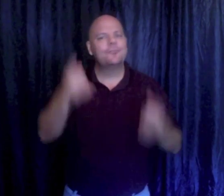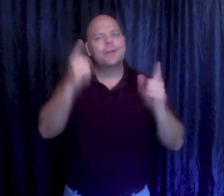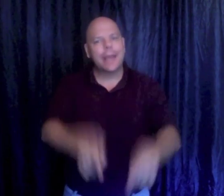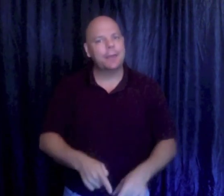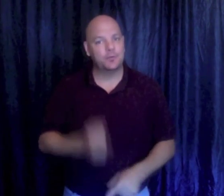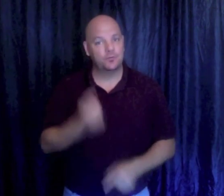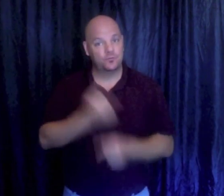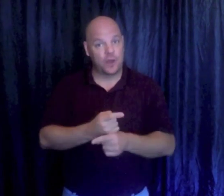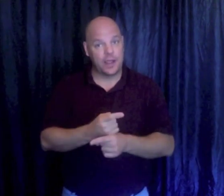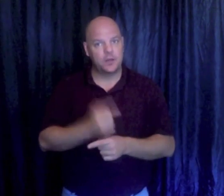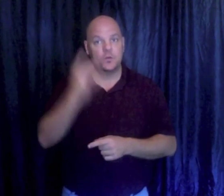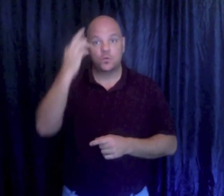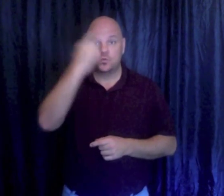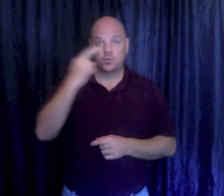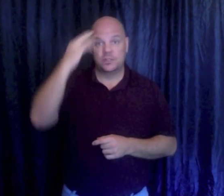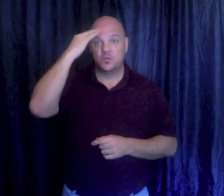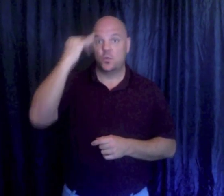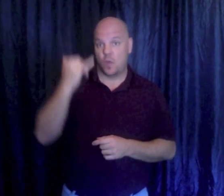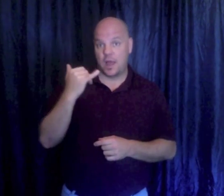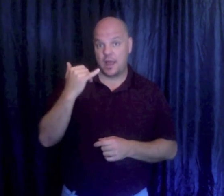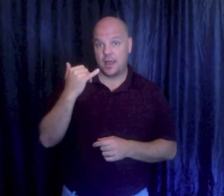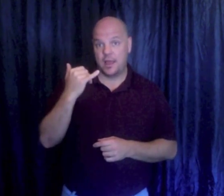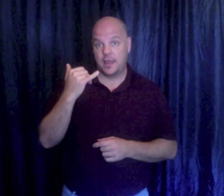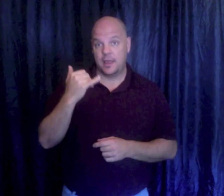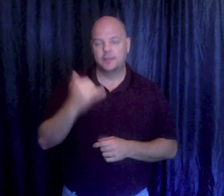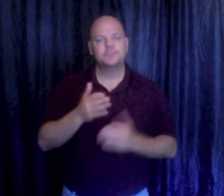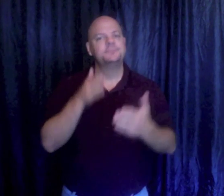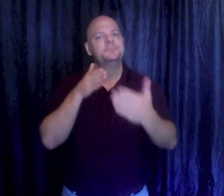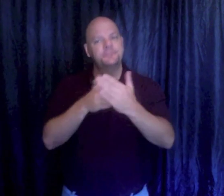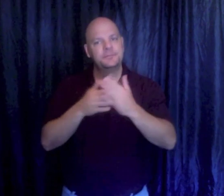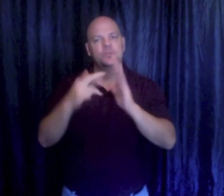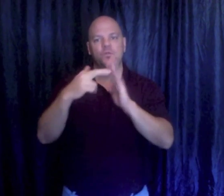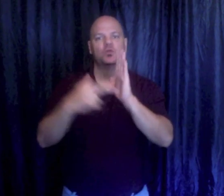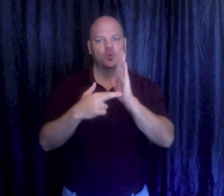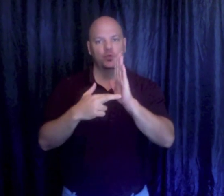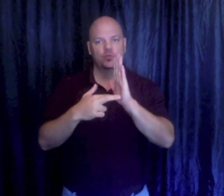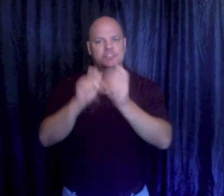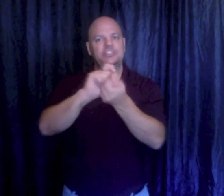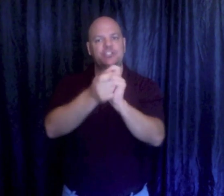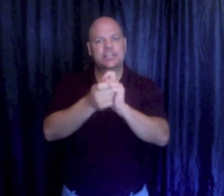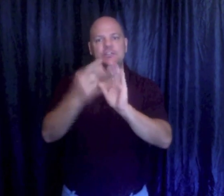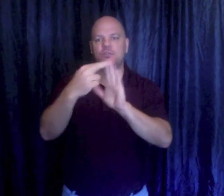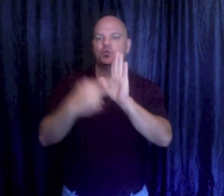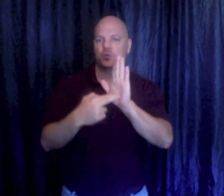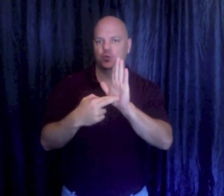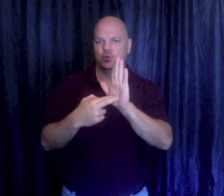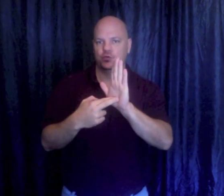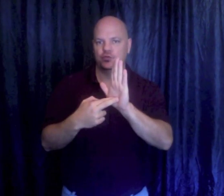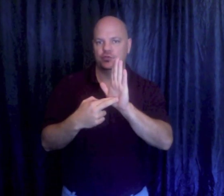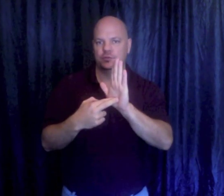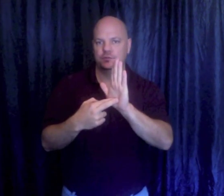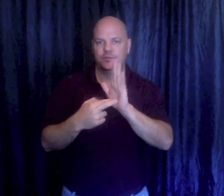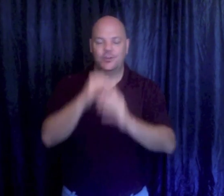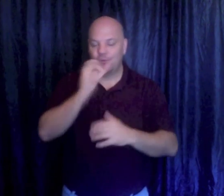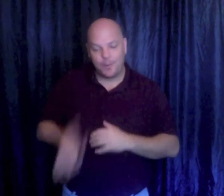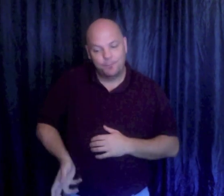the reason that won't happen is because that changes the nature of the game. You're not bowling with a ball, you're taking the pins down